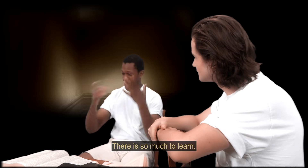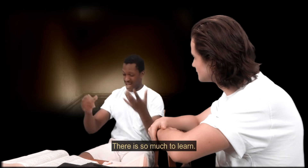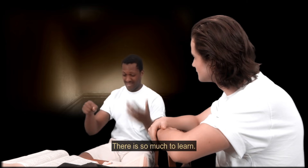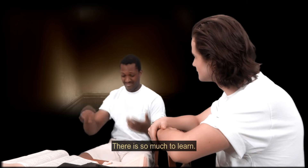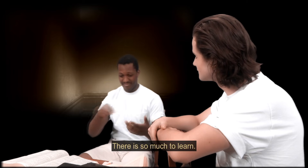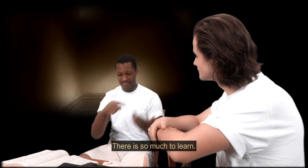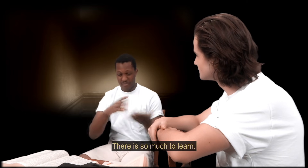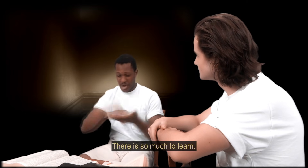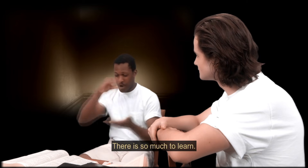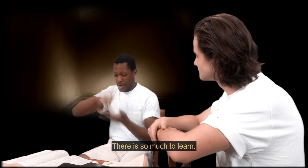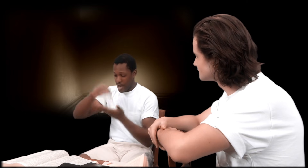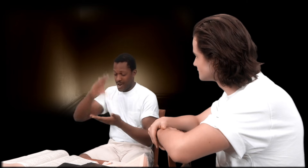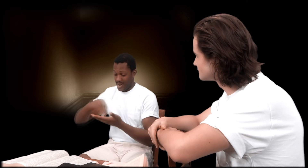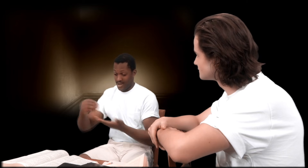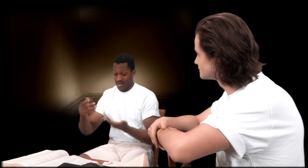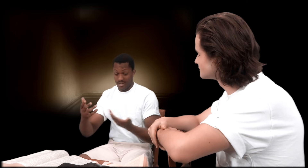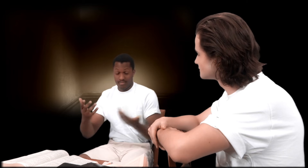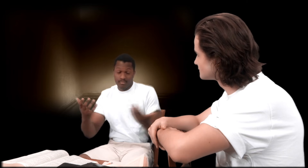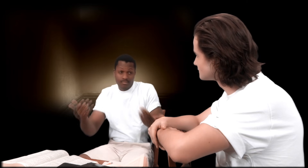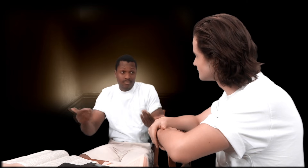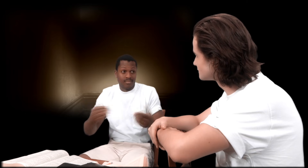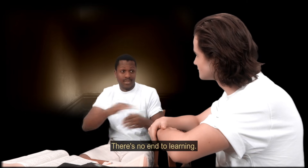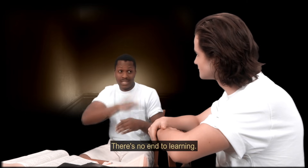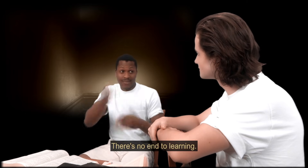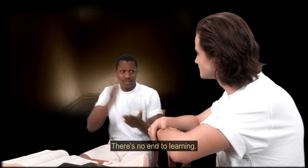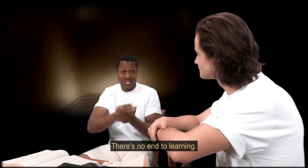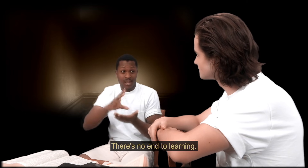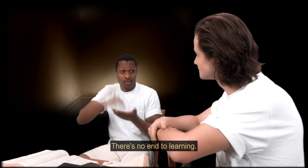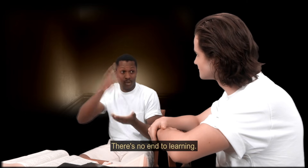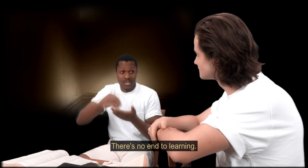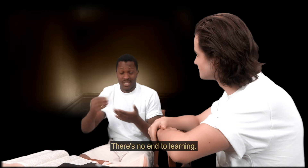There's so much to learn. There's no end to learning.